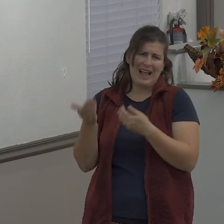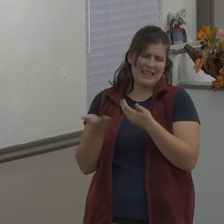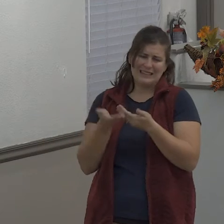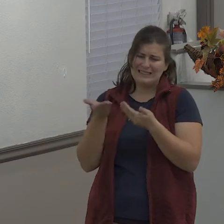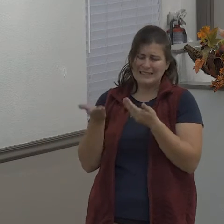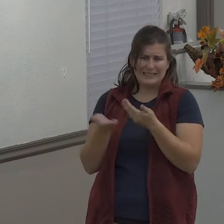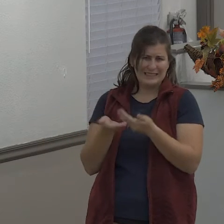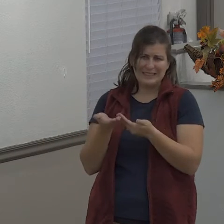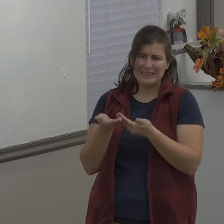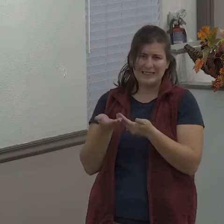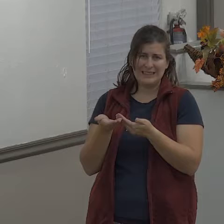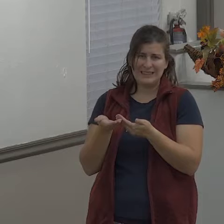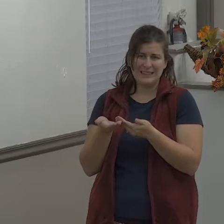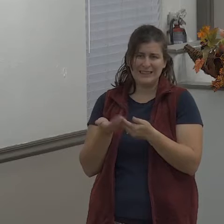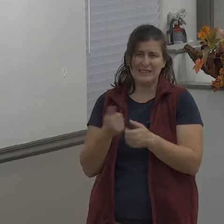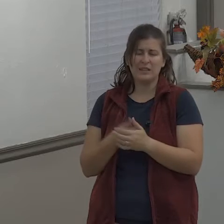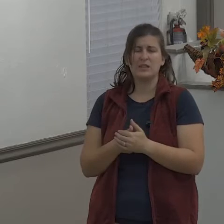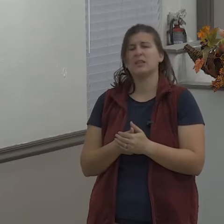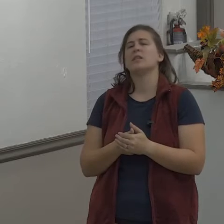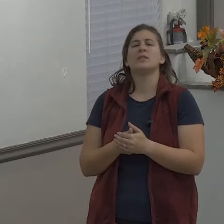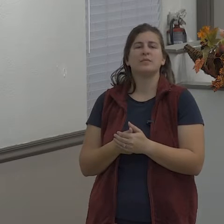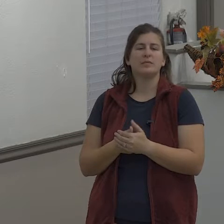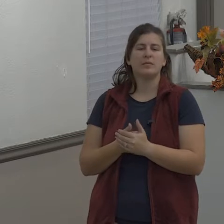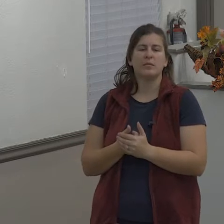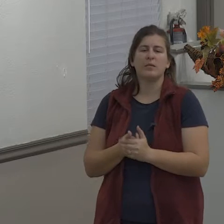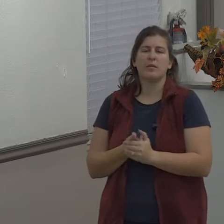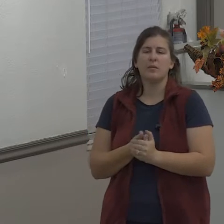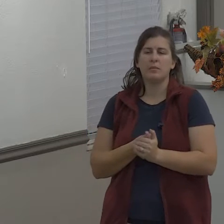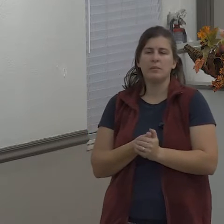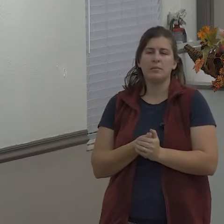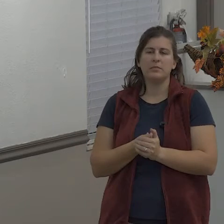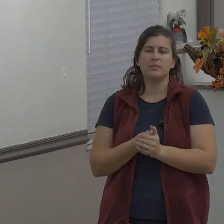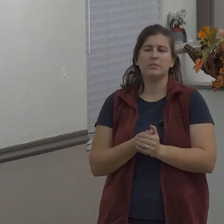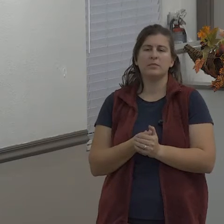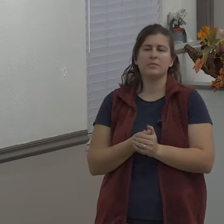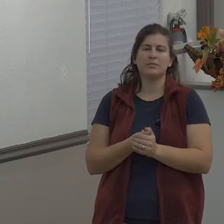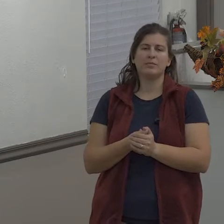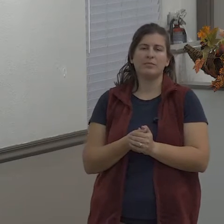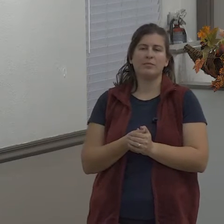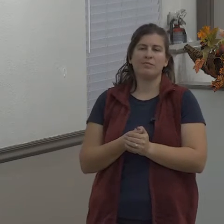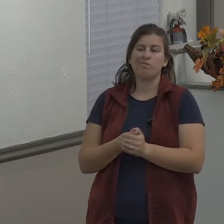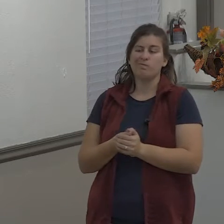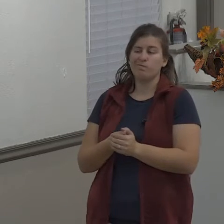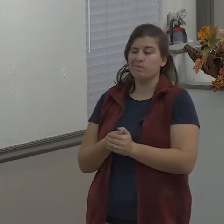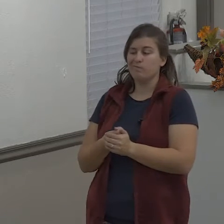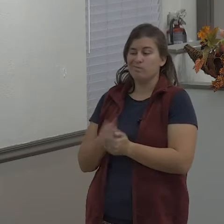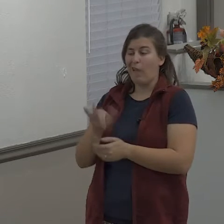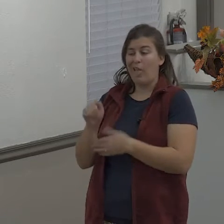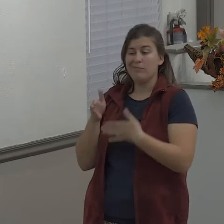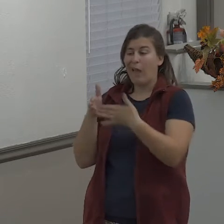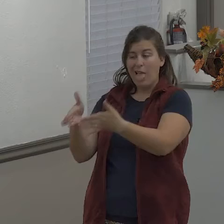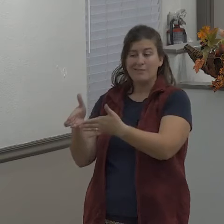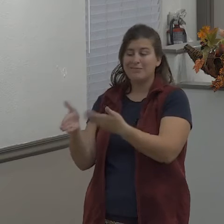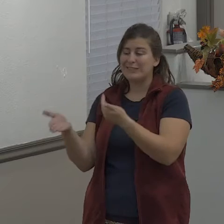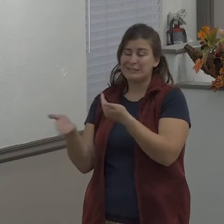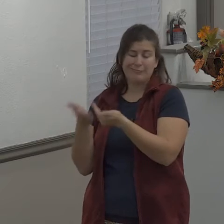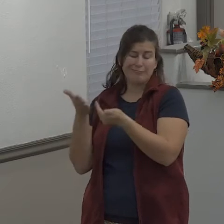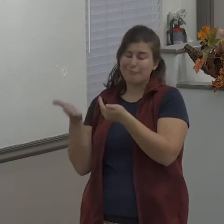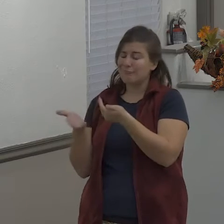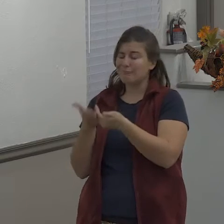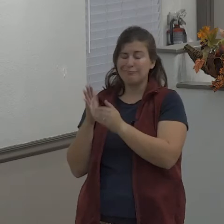is not the easiest path. It's not the easy one. It's not the easiest to do.